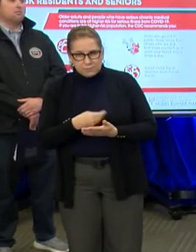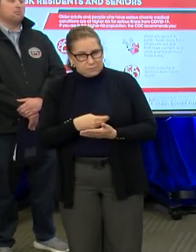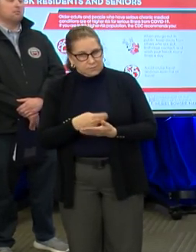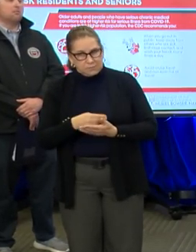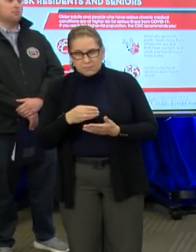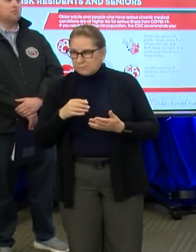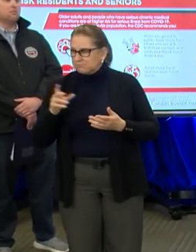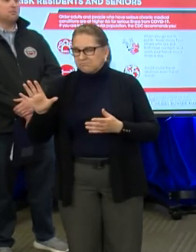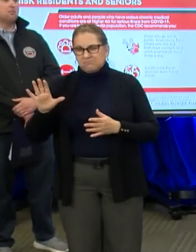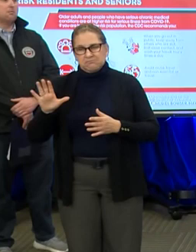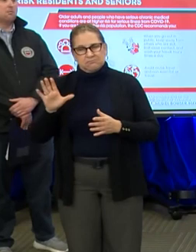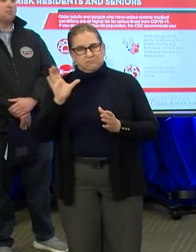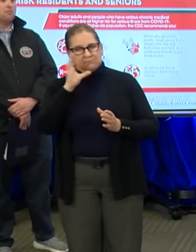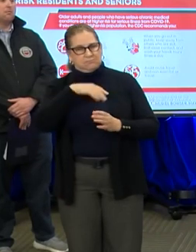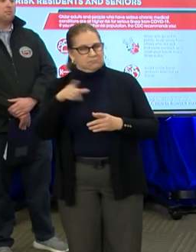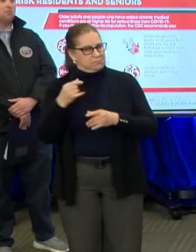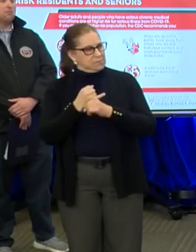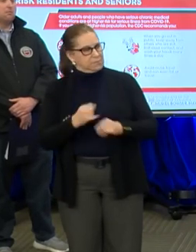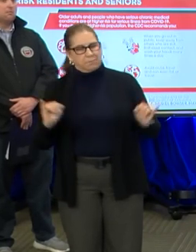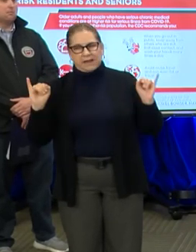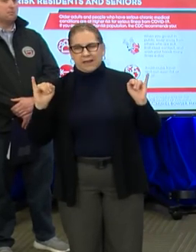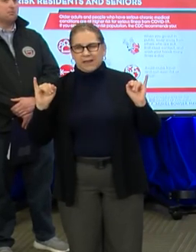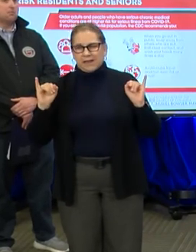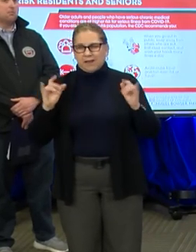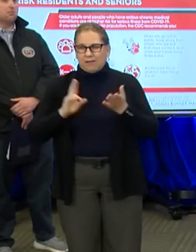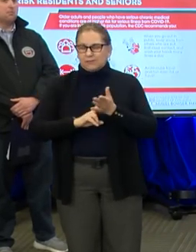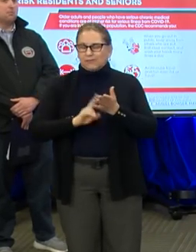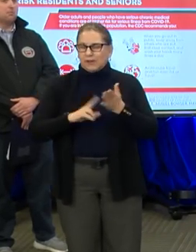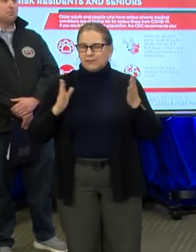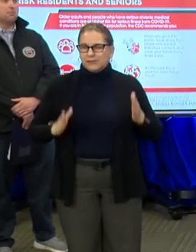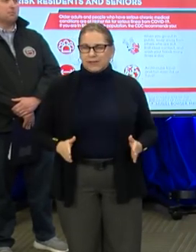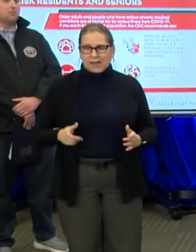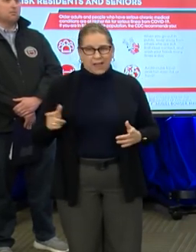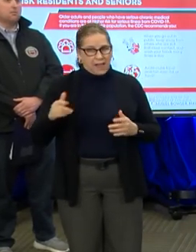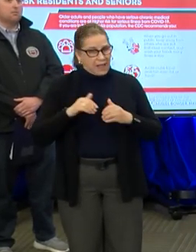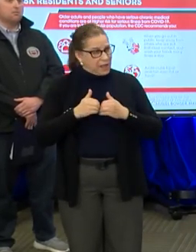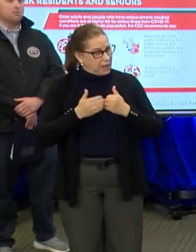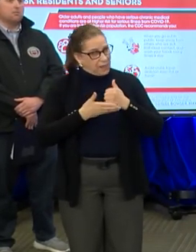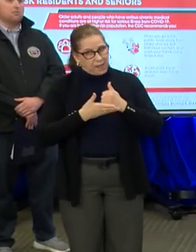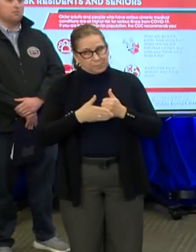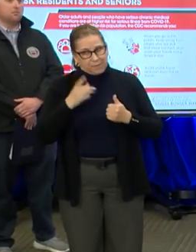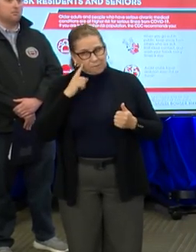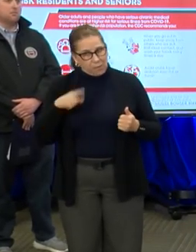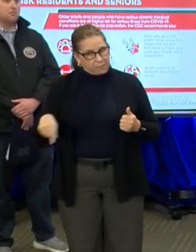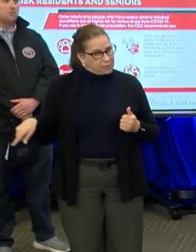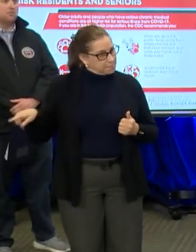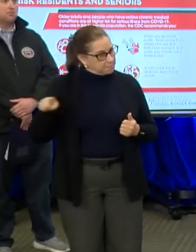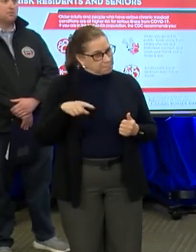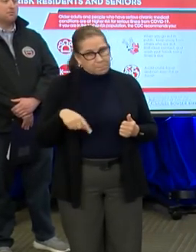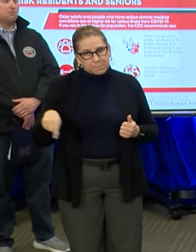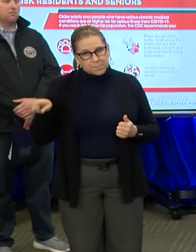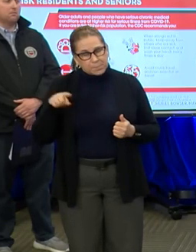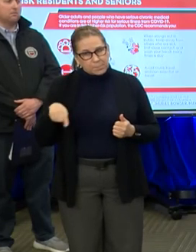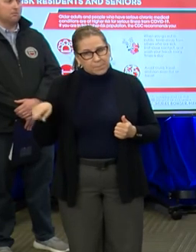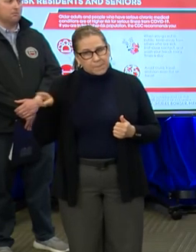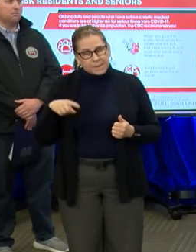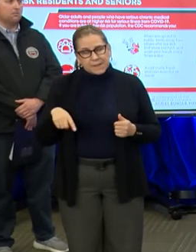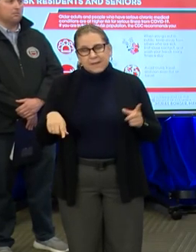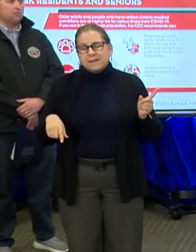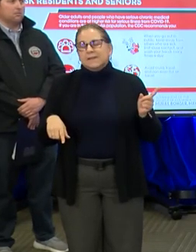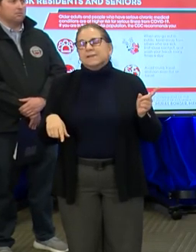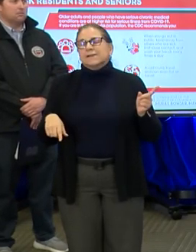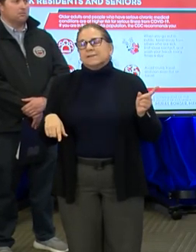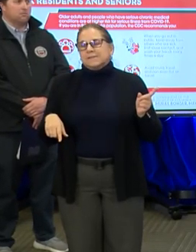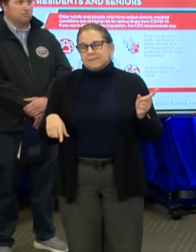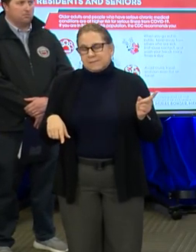and they've lost everything. Is there relief for them, for musicians, artists, people in that community? Well, one thing...